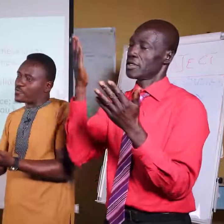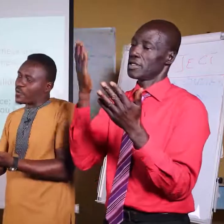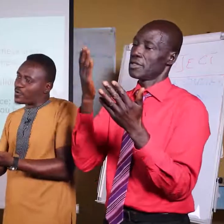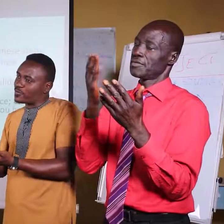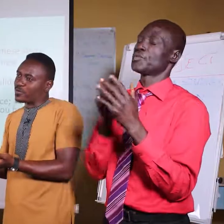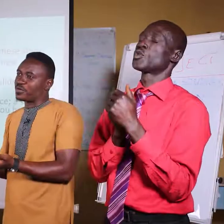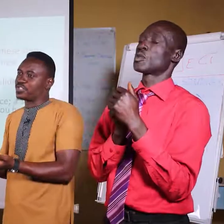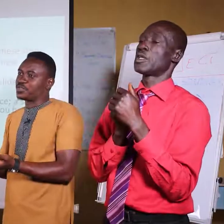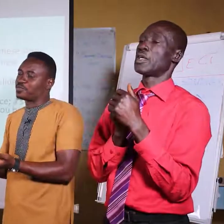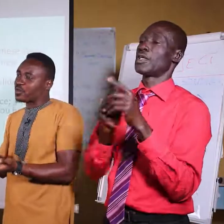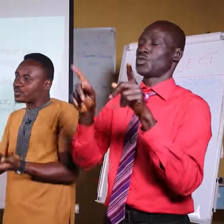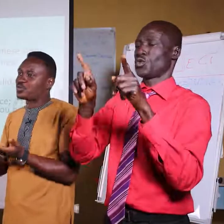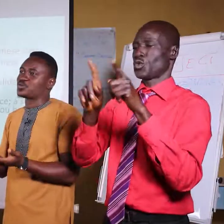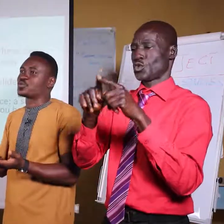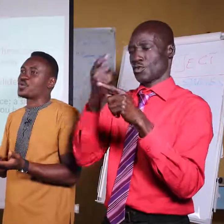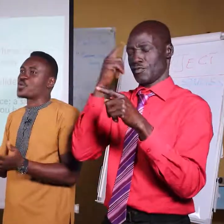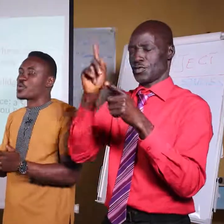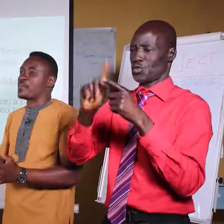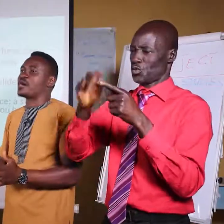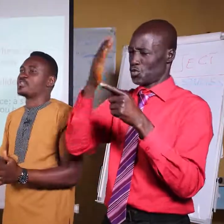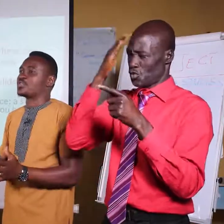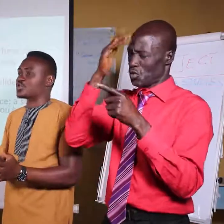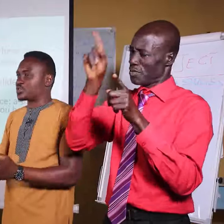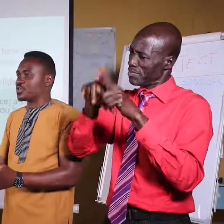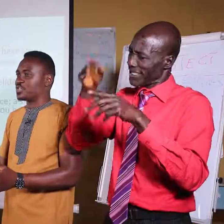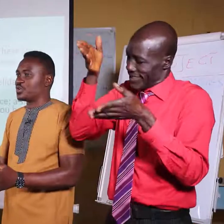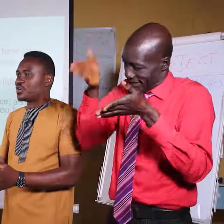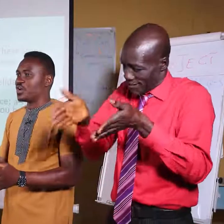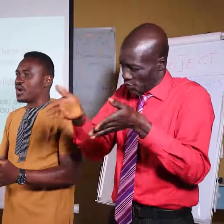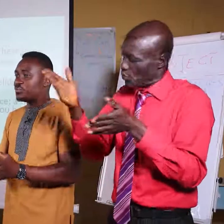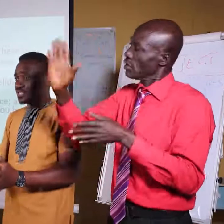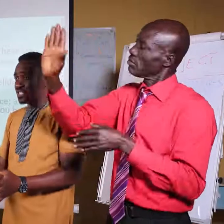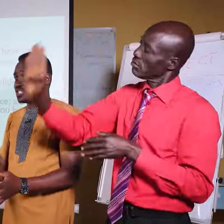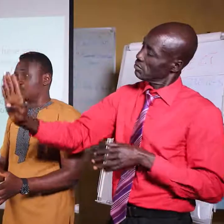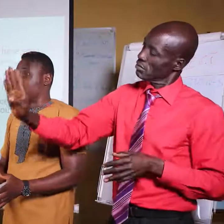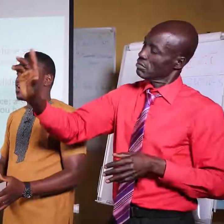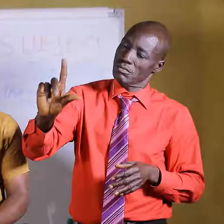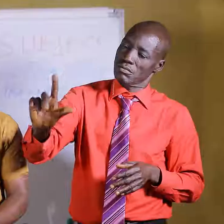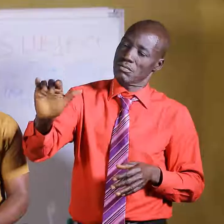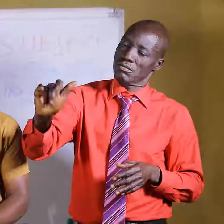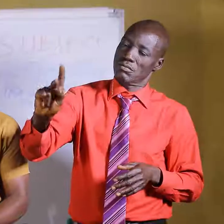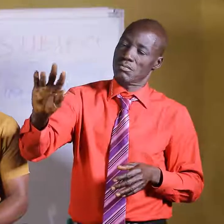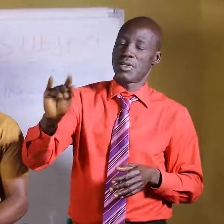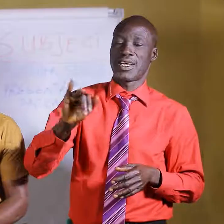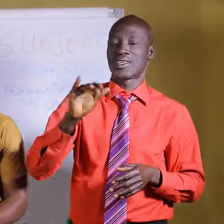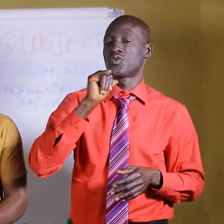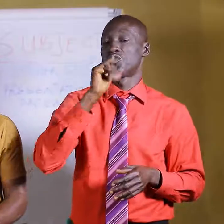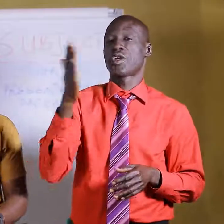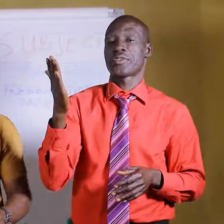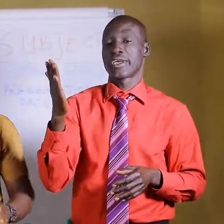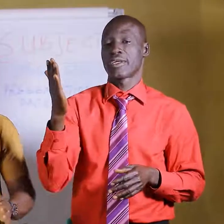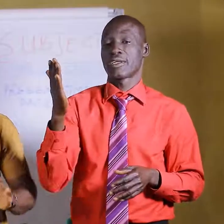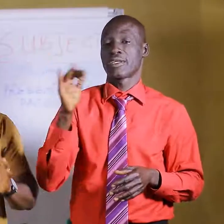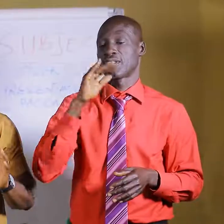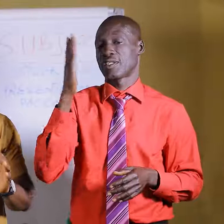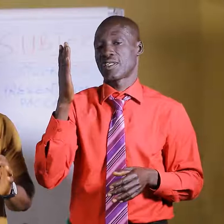form of configuration for you to go about in structuring your presentation. For a blank presentation,